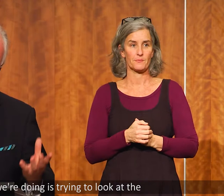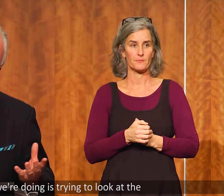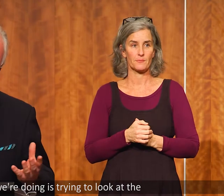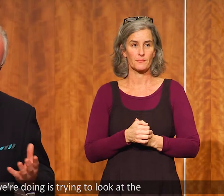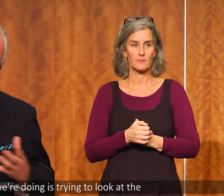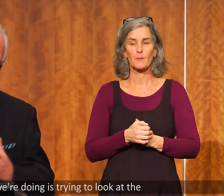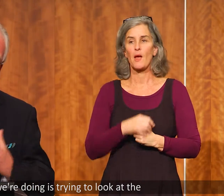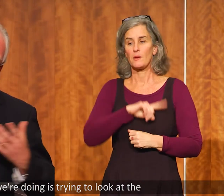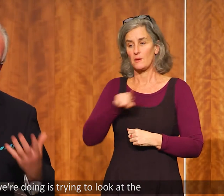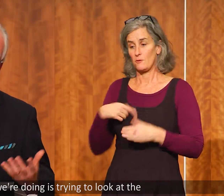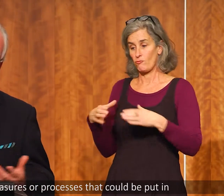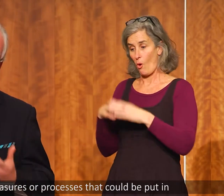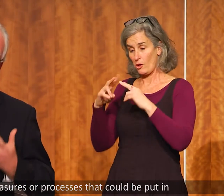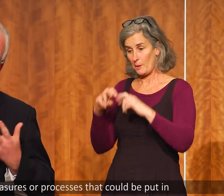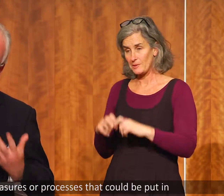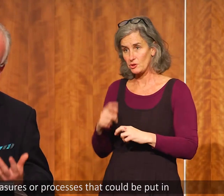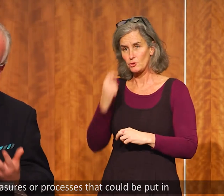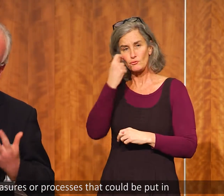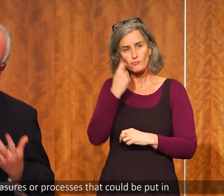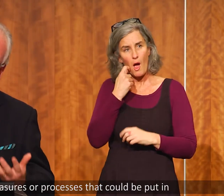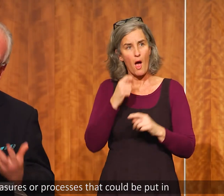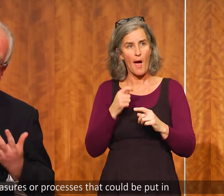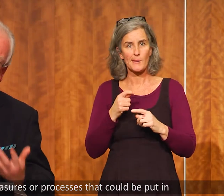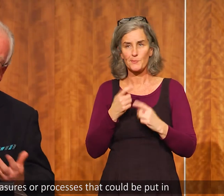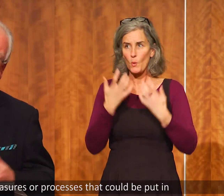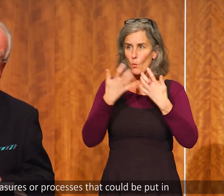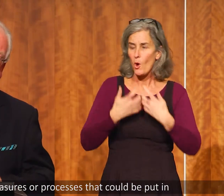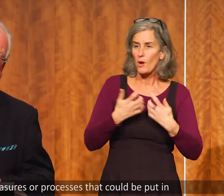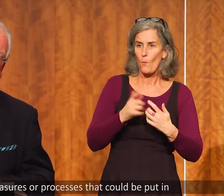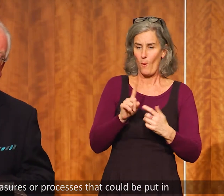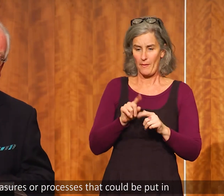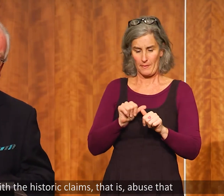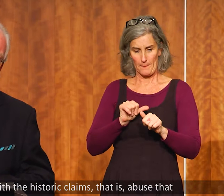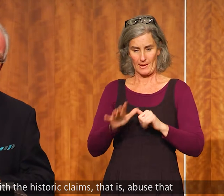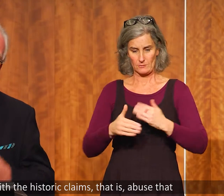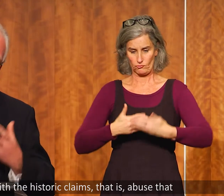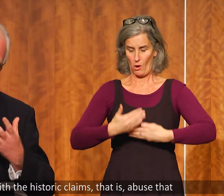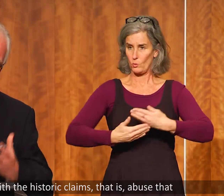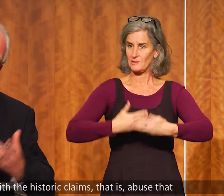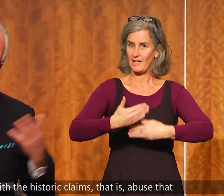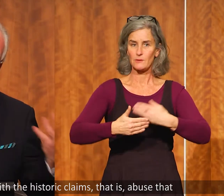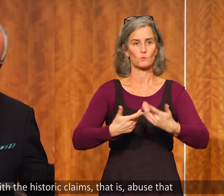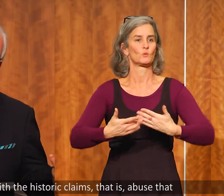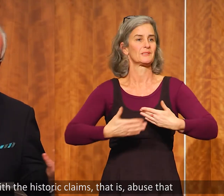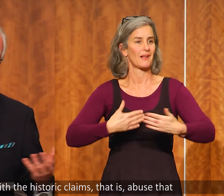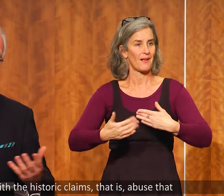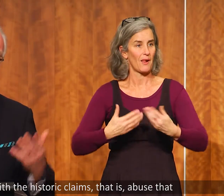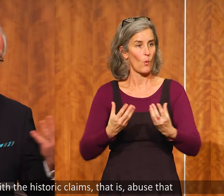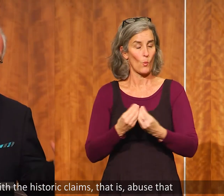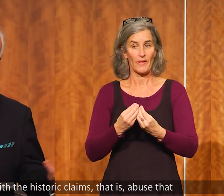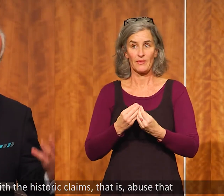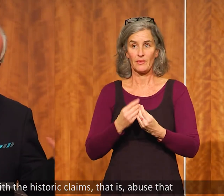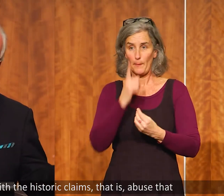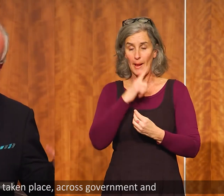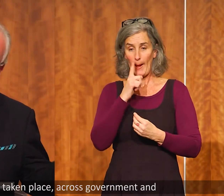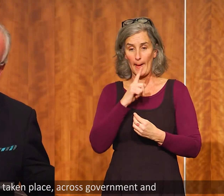look at what is the best set of measures or processes that could be put in place to deal with the historic claims,